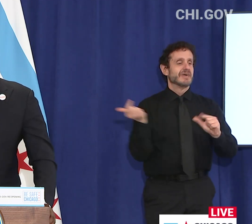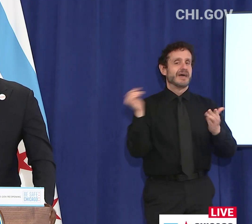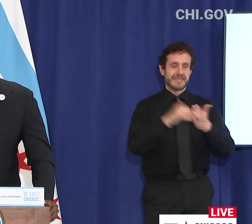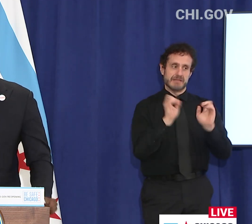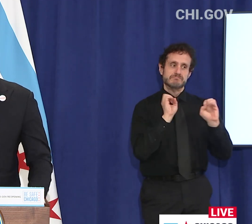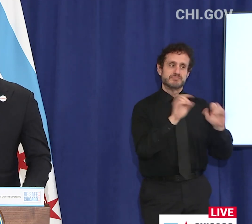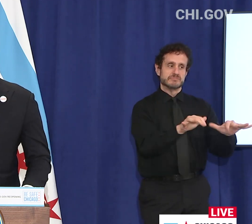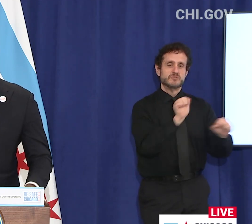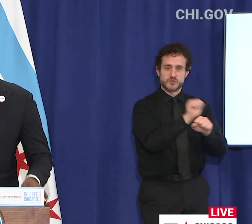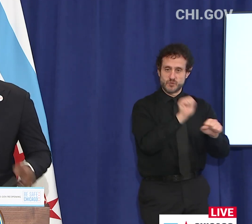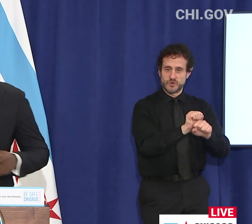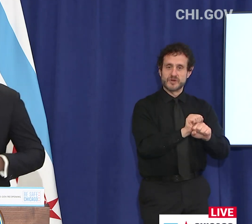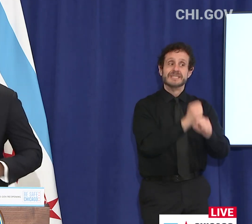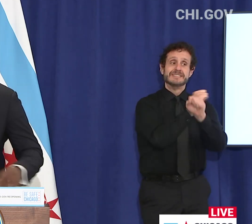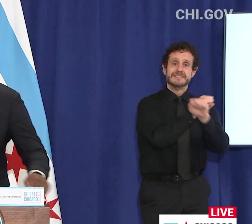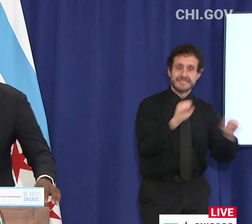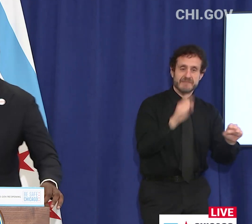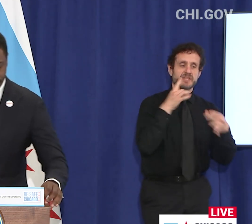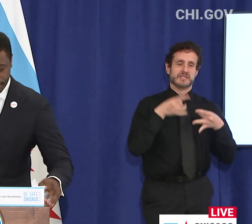and be kind. Thank you.